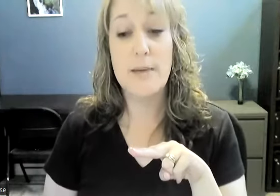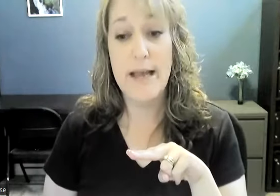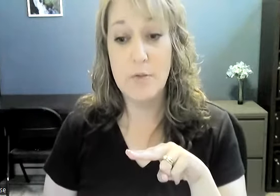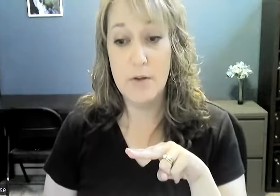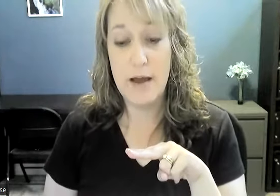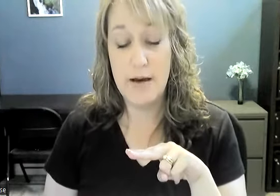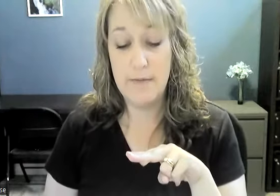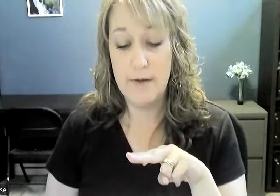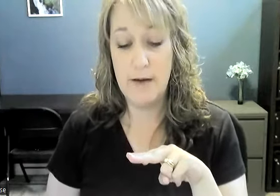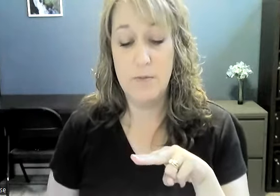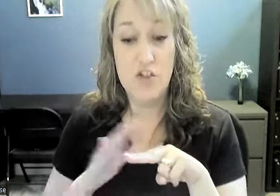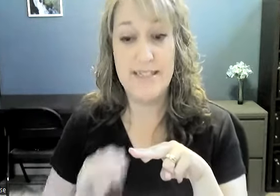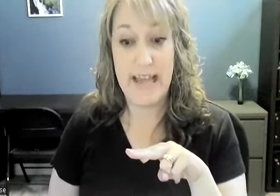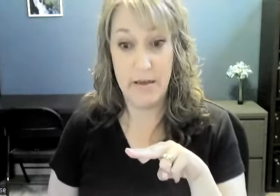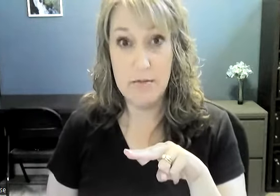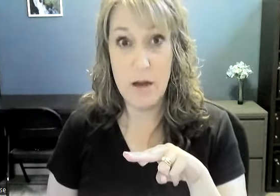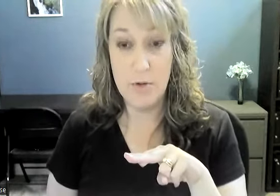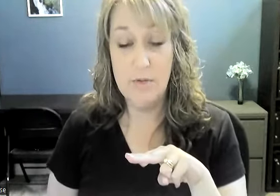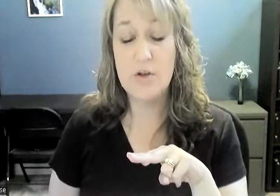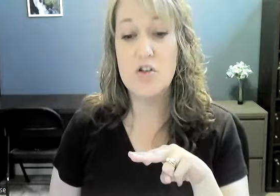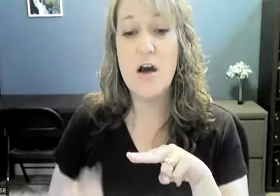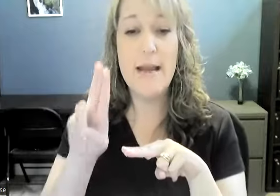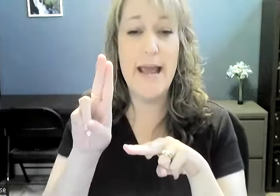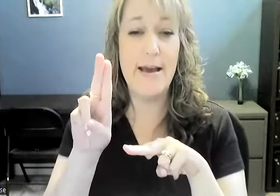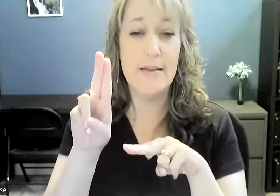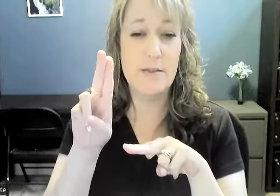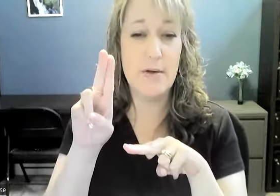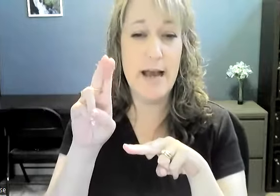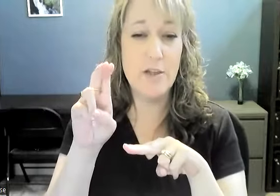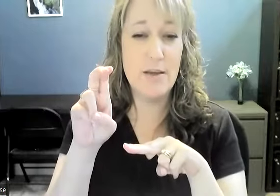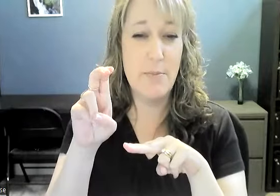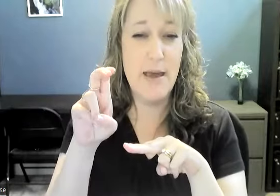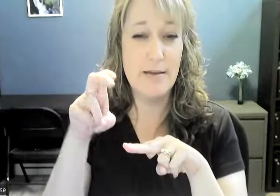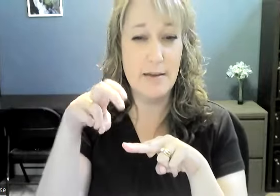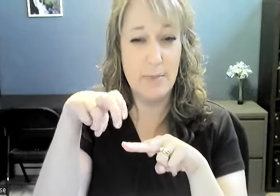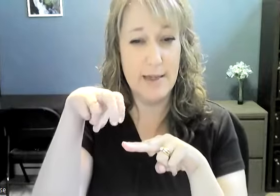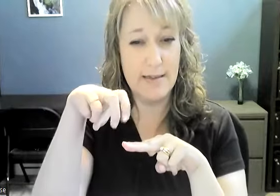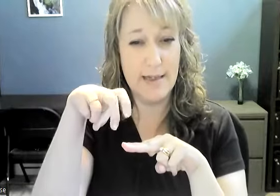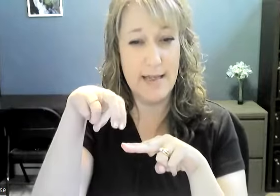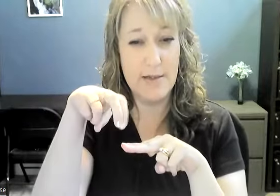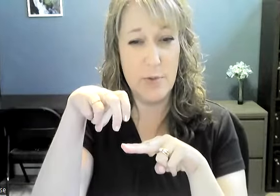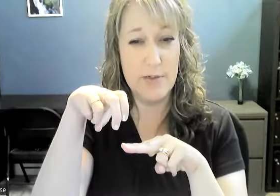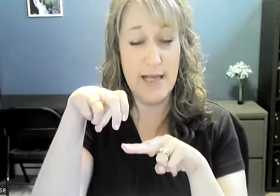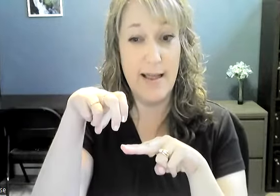hand will just stay there, not move. Your dominant hand is going to actually bend a little bit because again, these represent